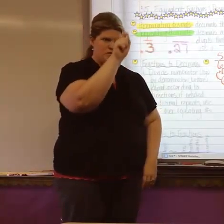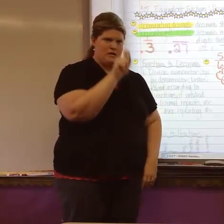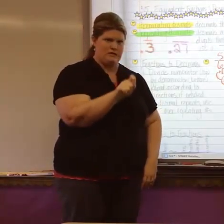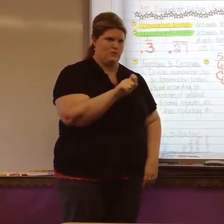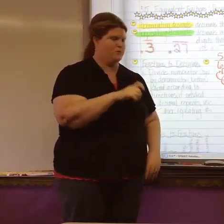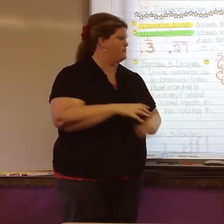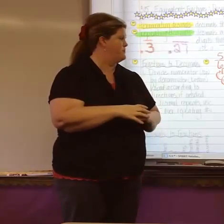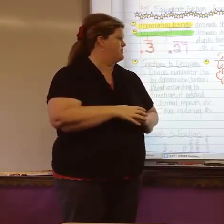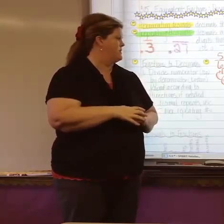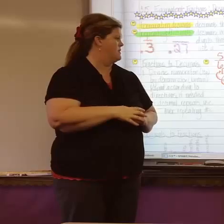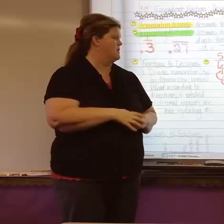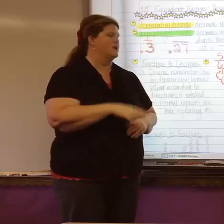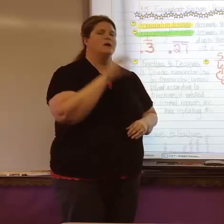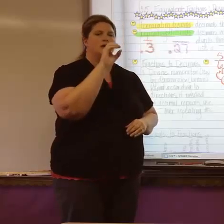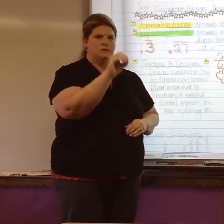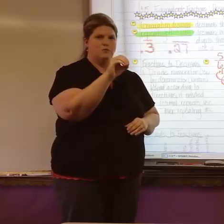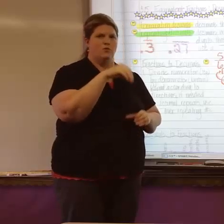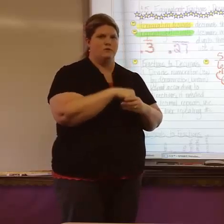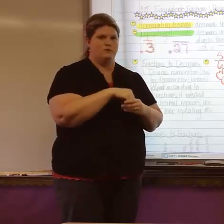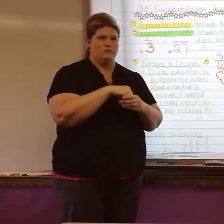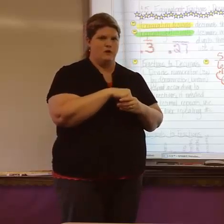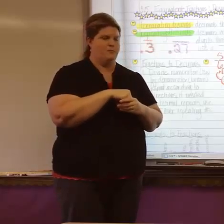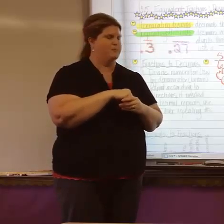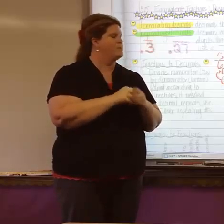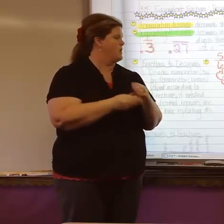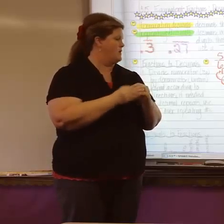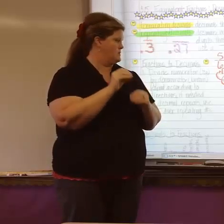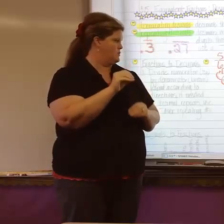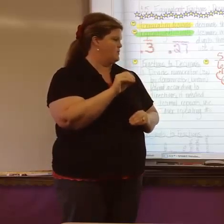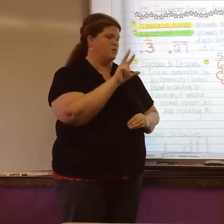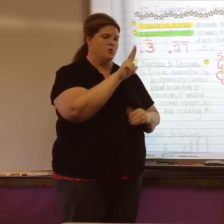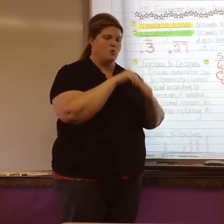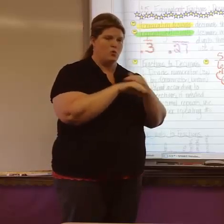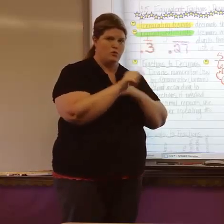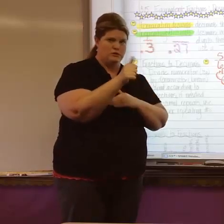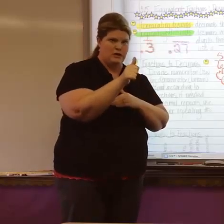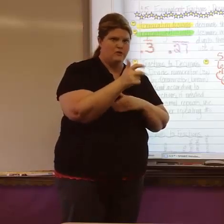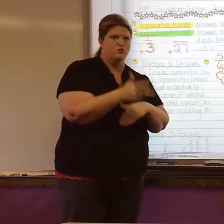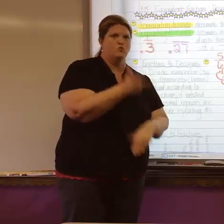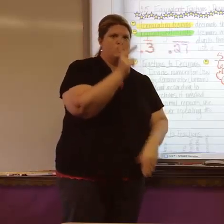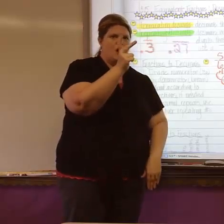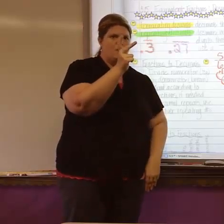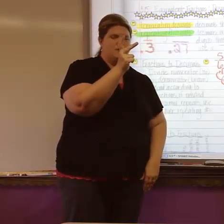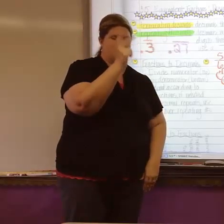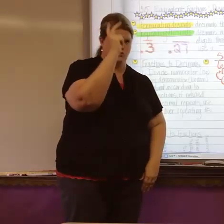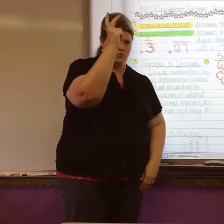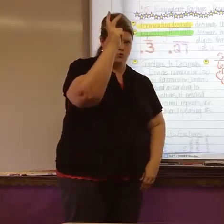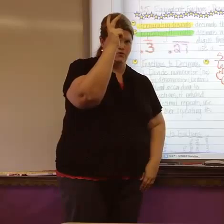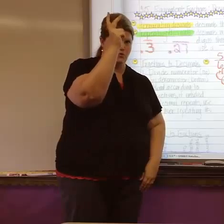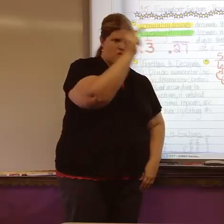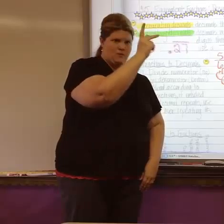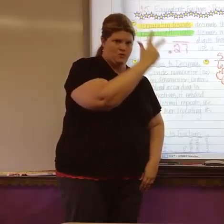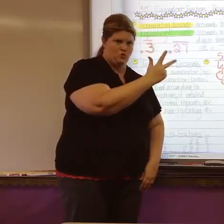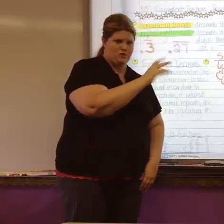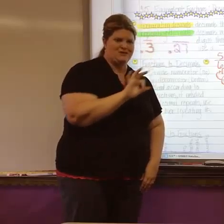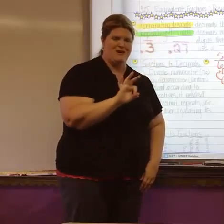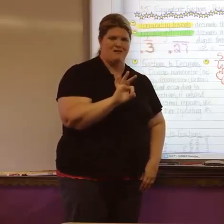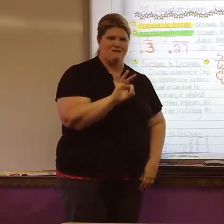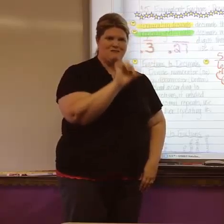decimal, 0 on the inside. 3 goes into 10 3 times. 3 times 3